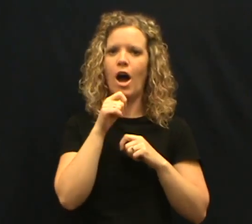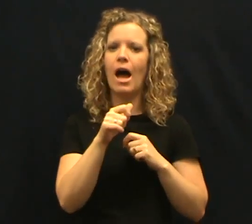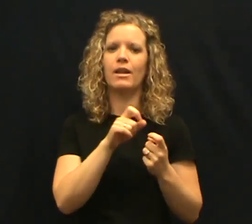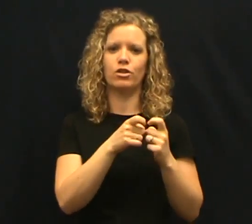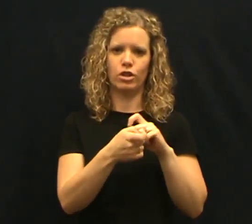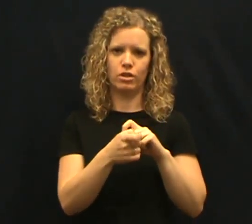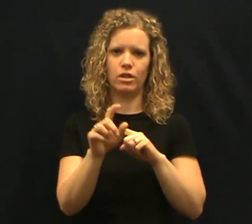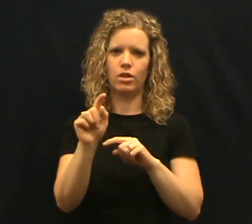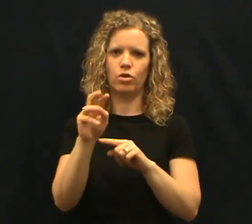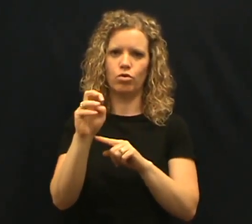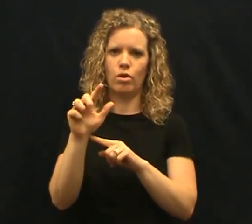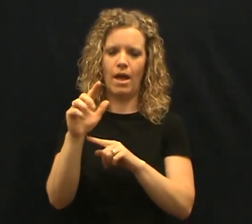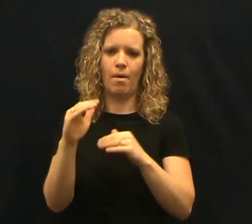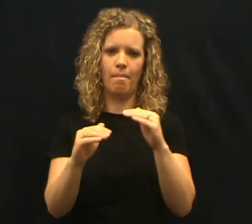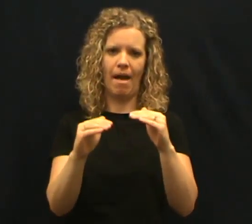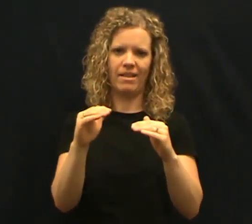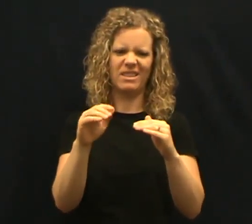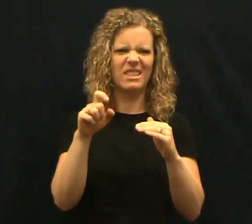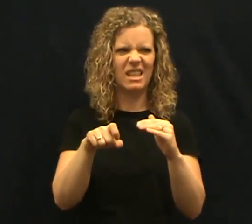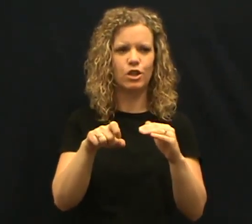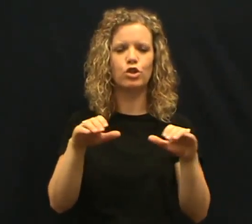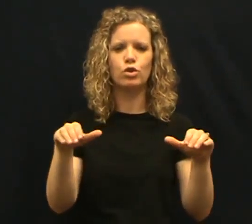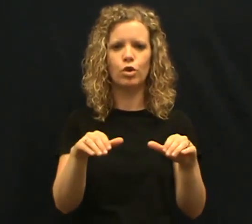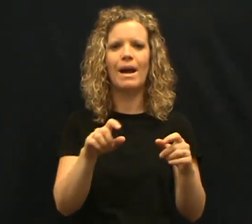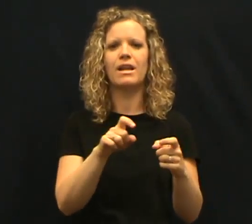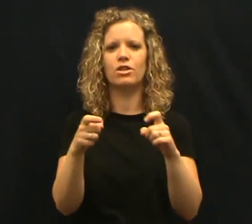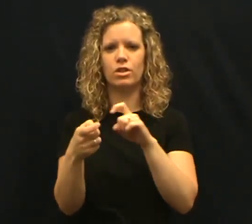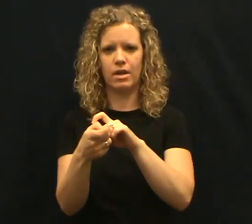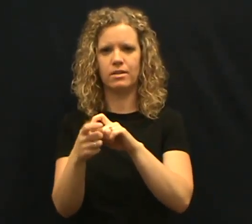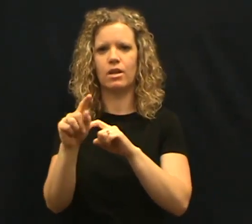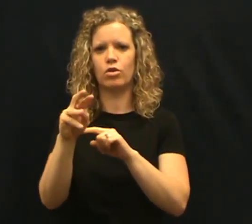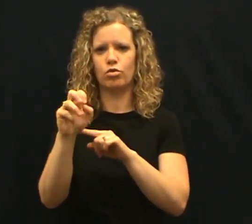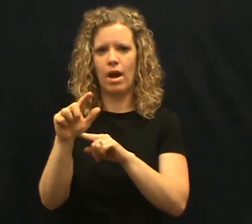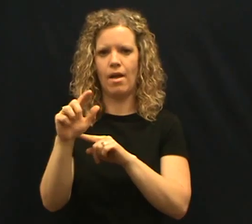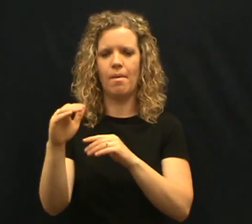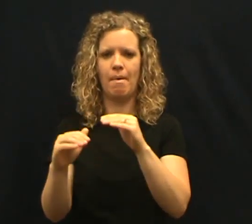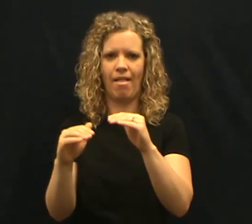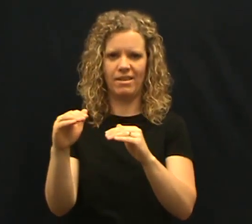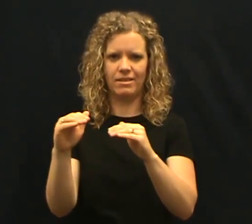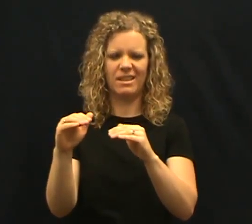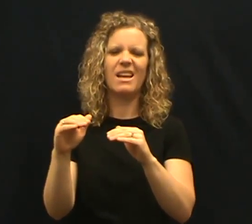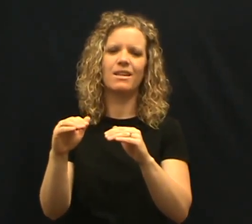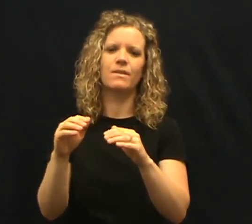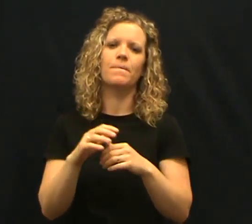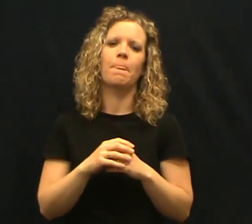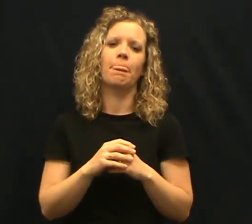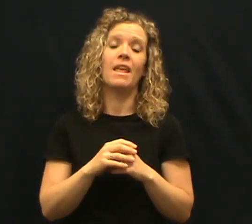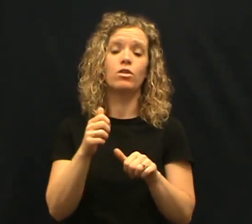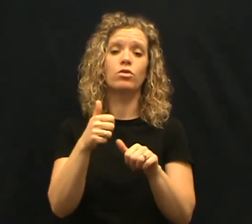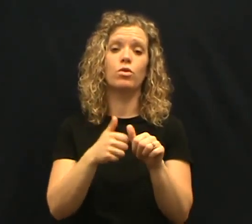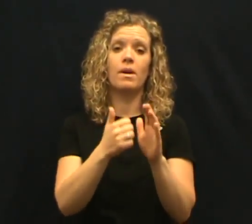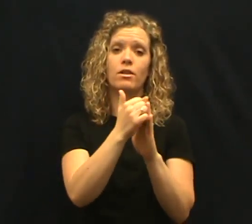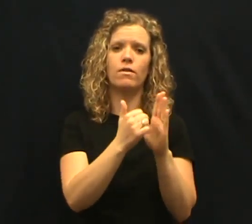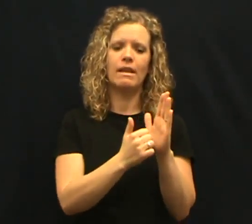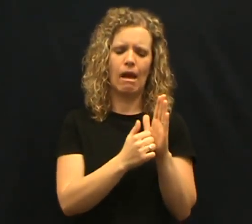to an adjusted trial balance, we can prepare our financial statements. So we look at each of these accounts,